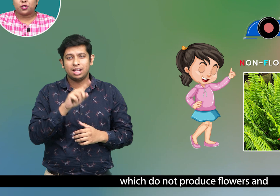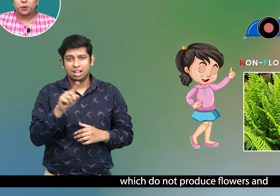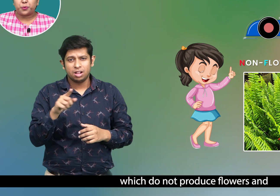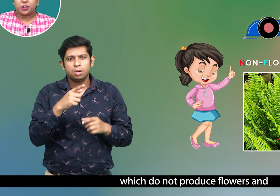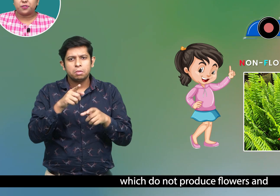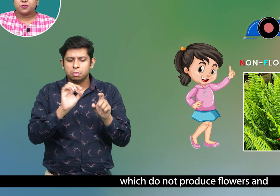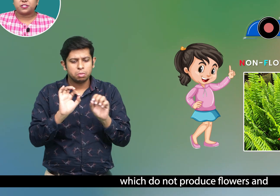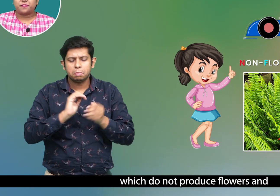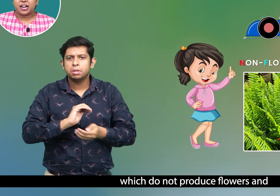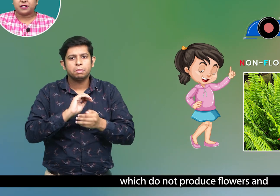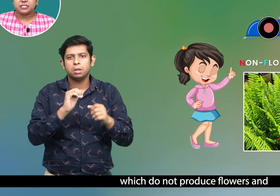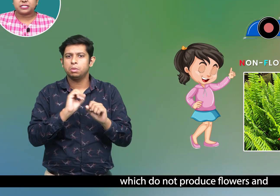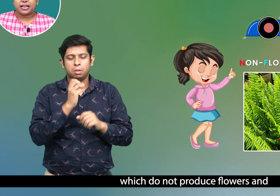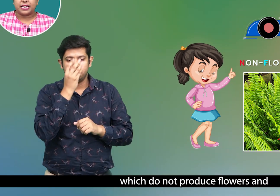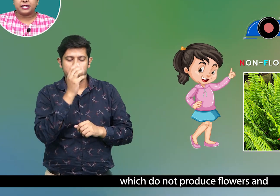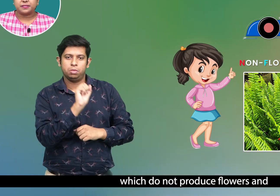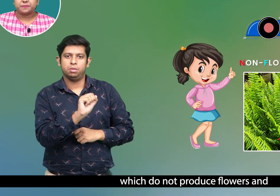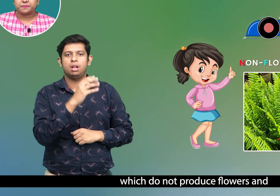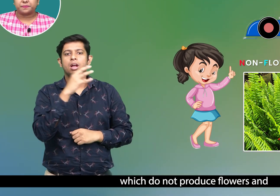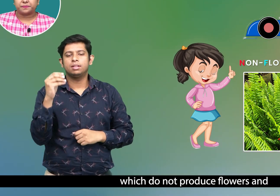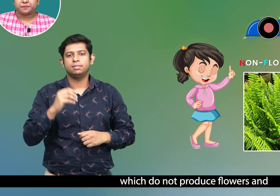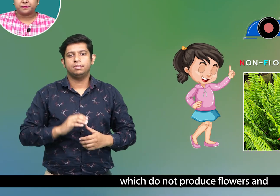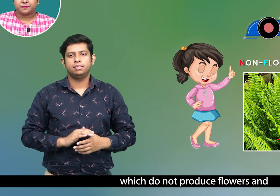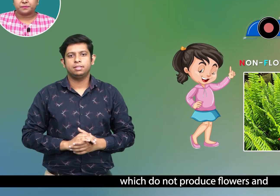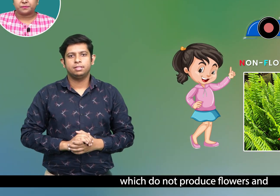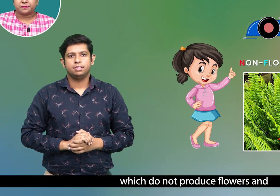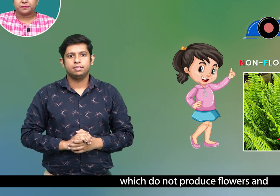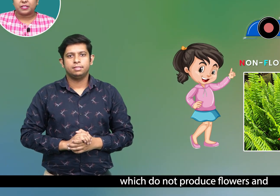Which do not produce flowers and